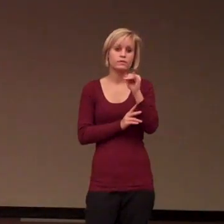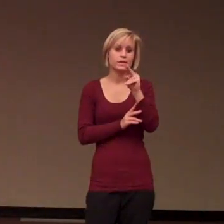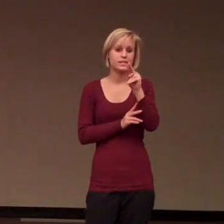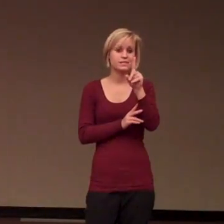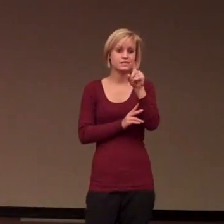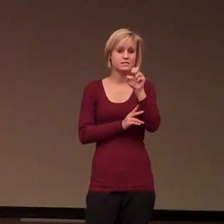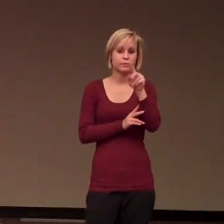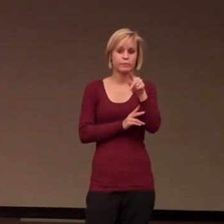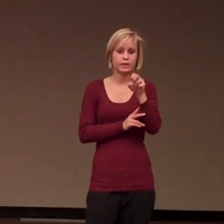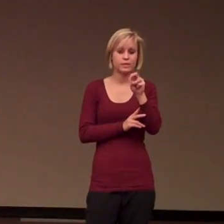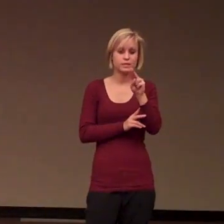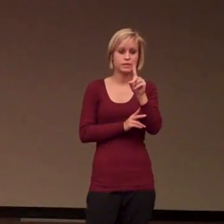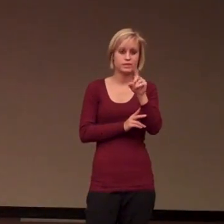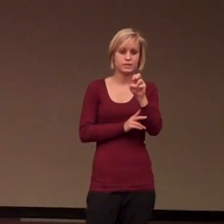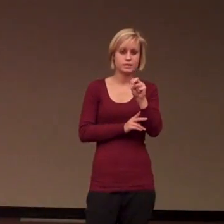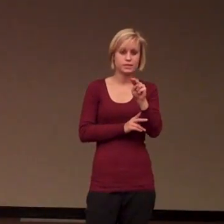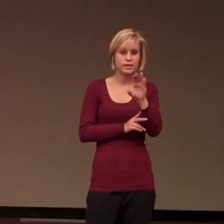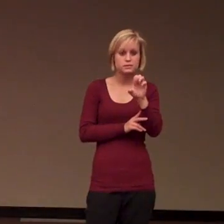not a very long